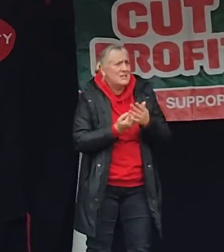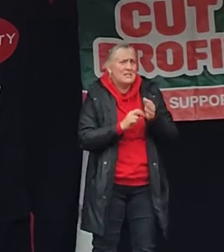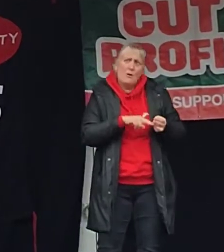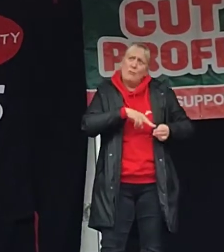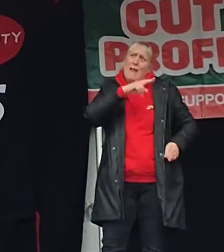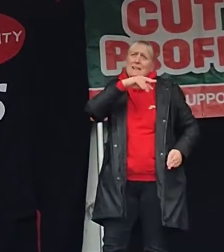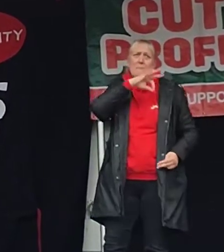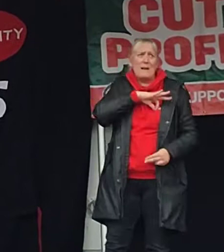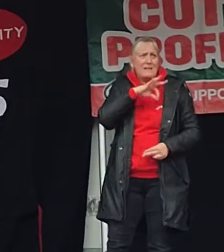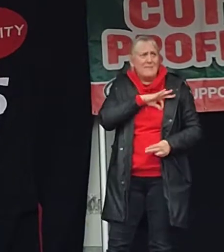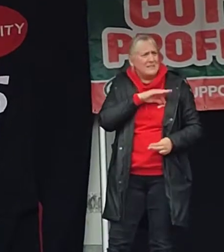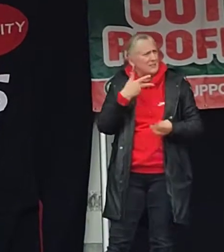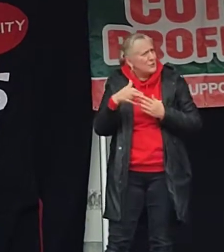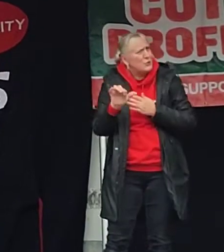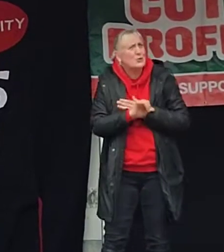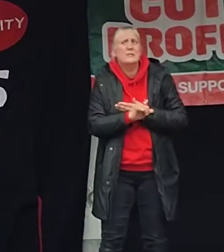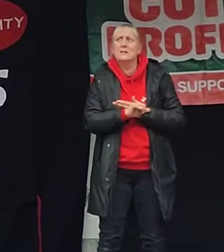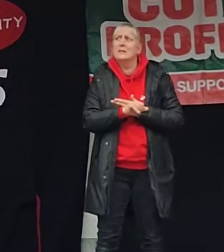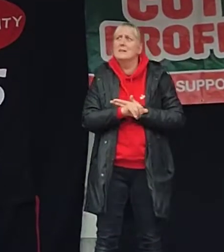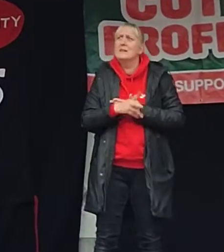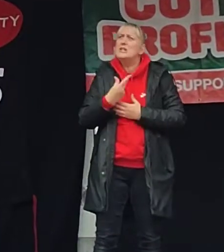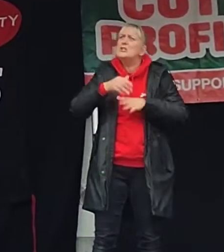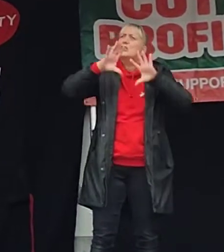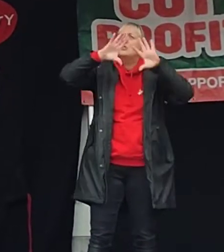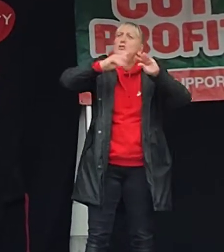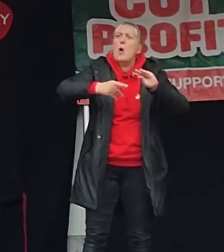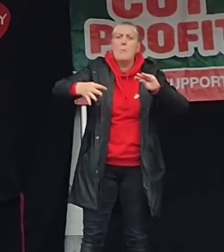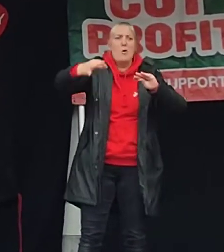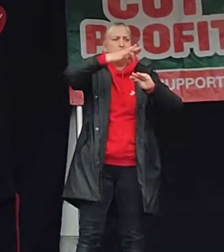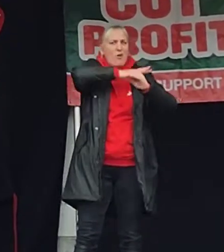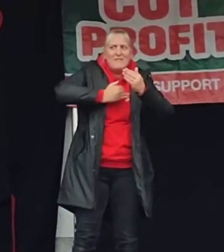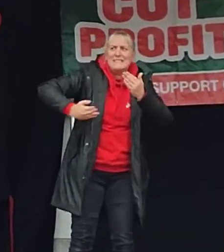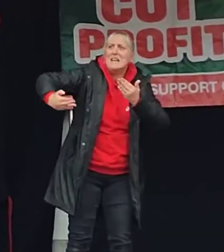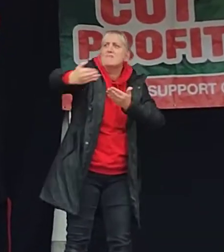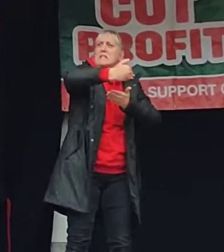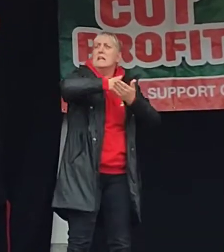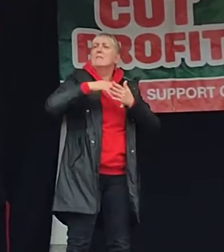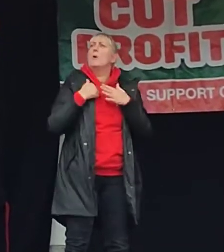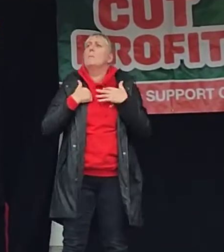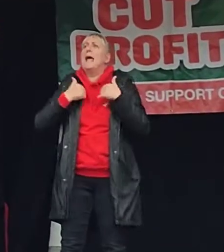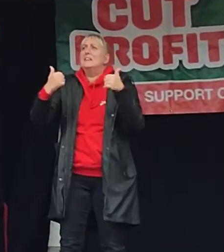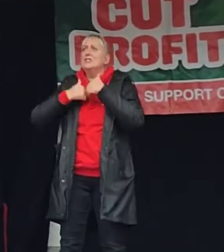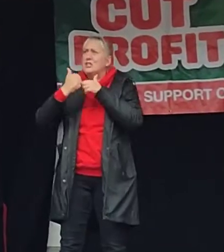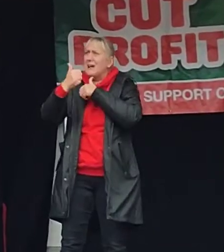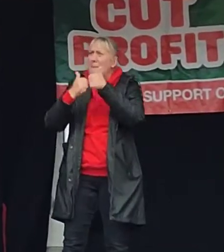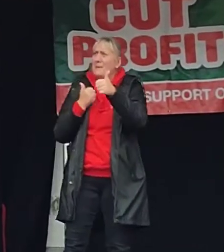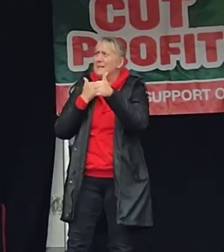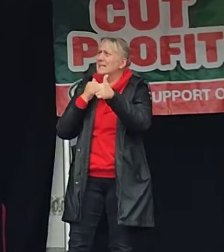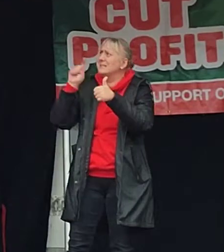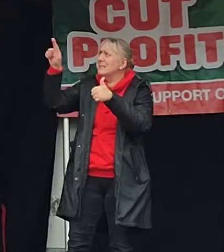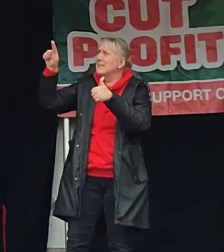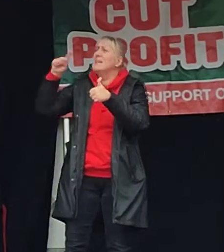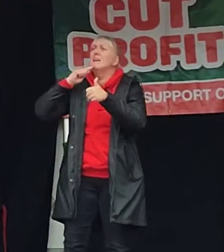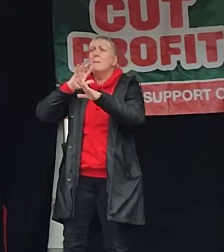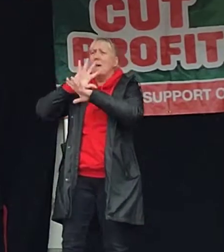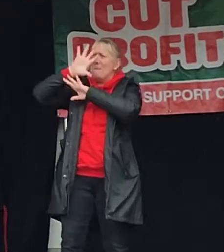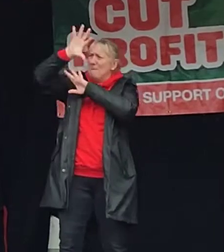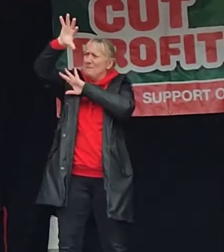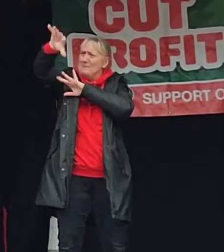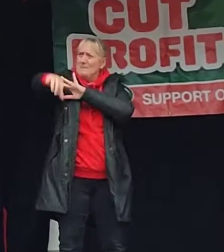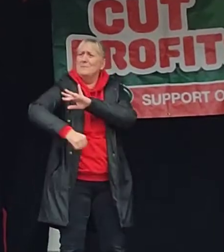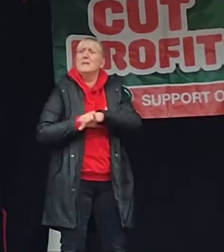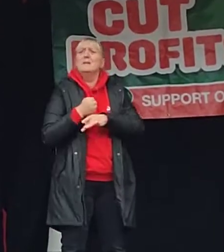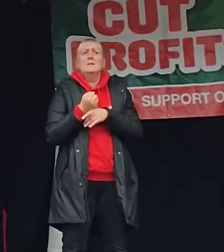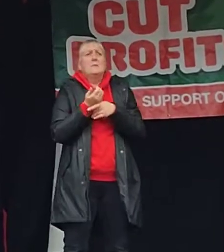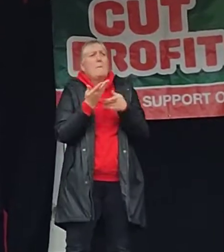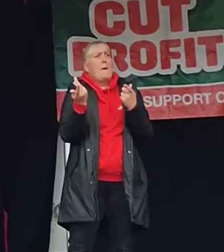benefits, you stop the profiteering by the energy companies and take them into public